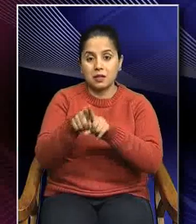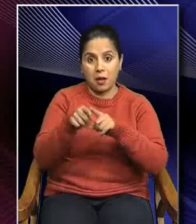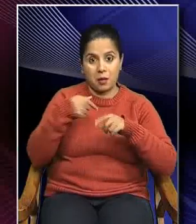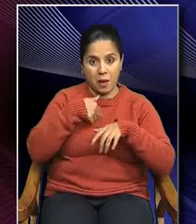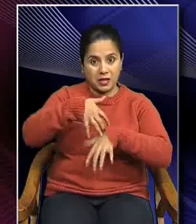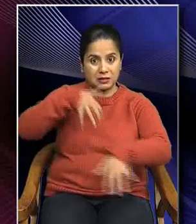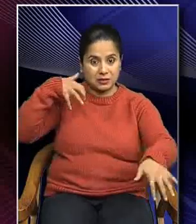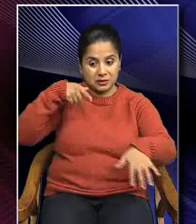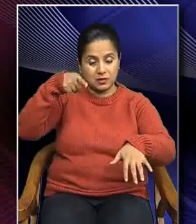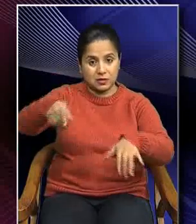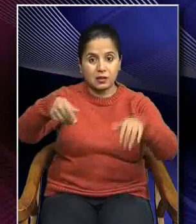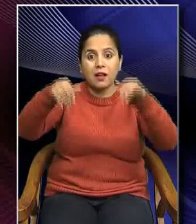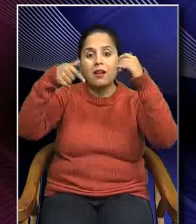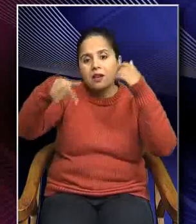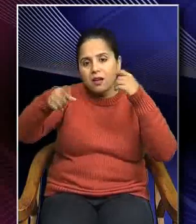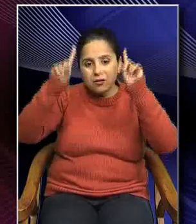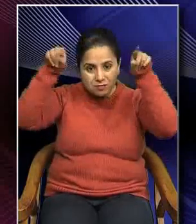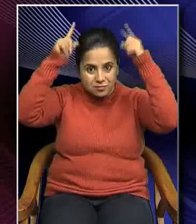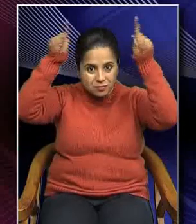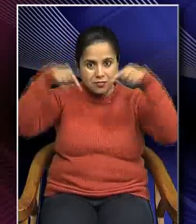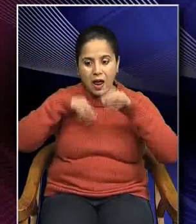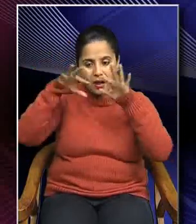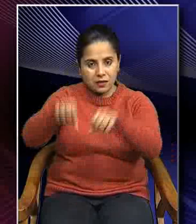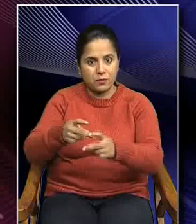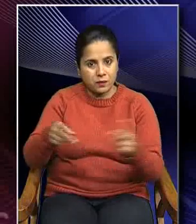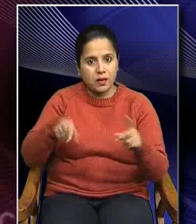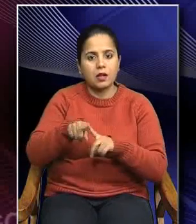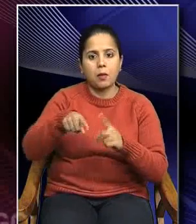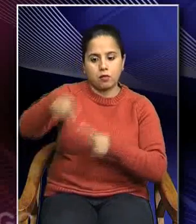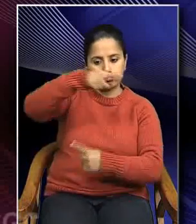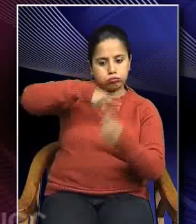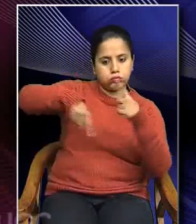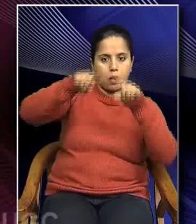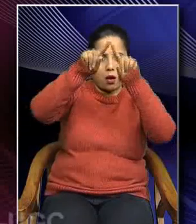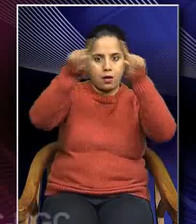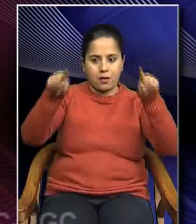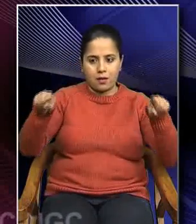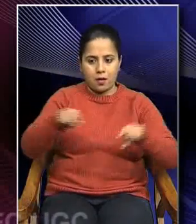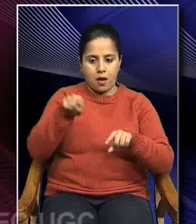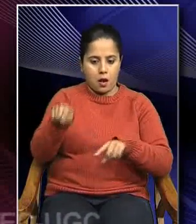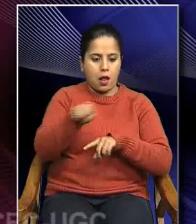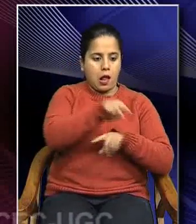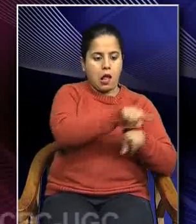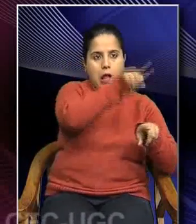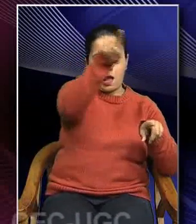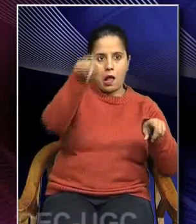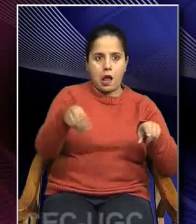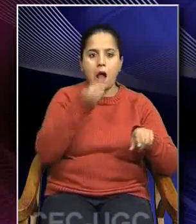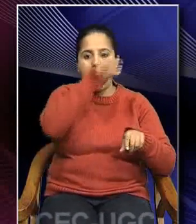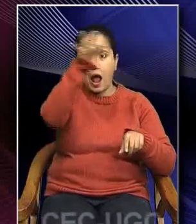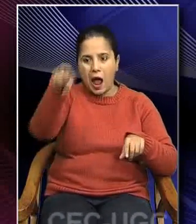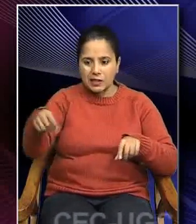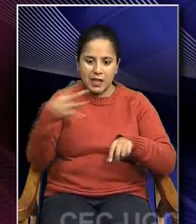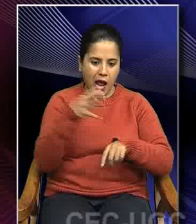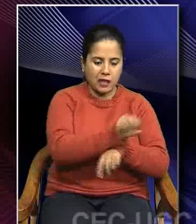cycle goes till the pyramid of food cycle, right? So, the eater